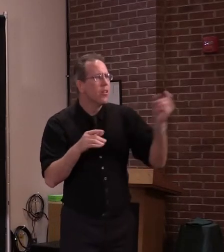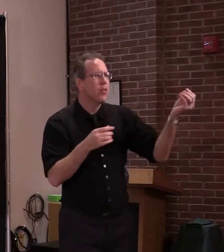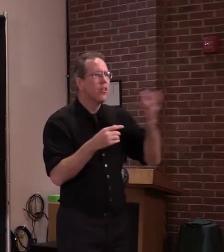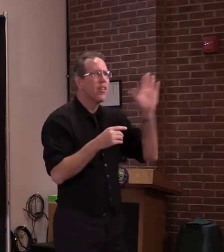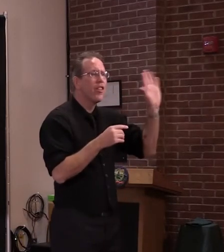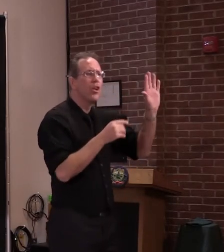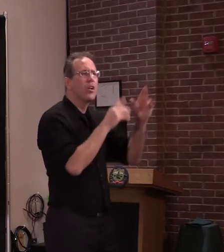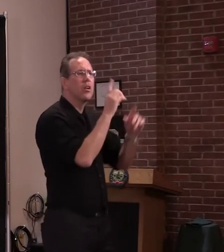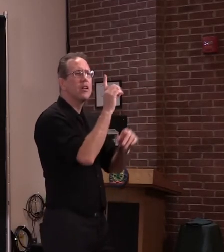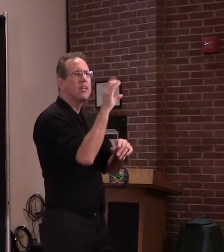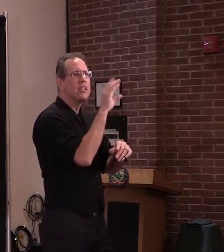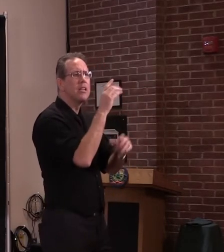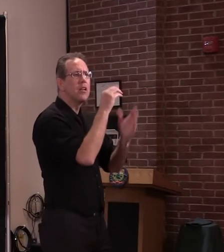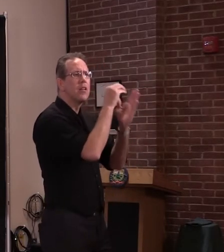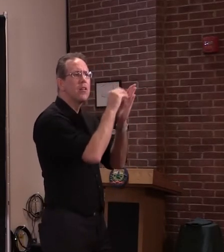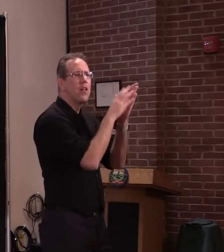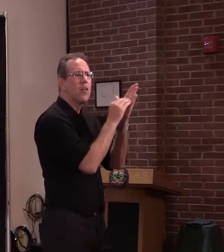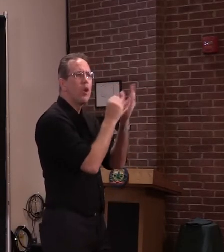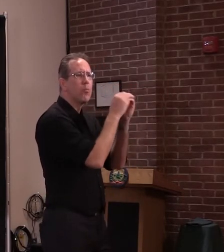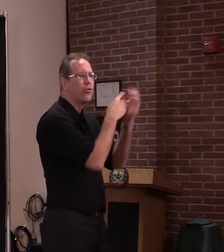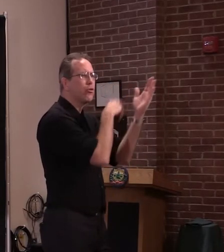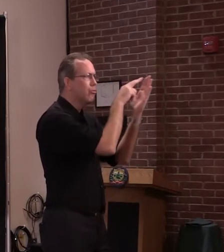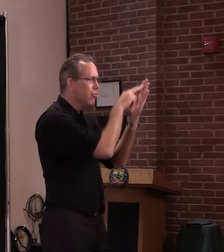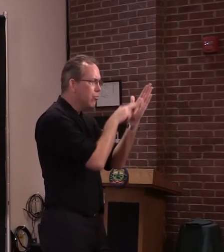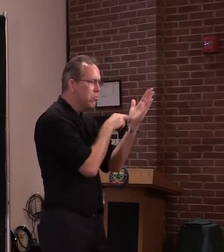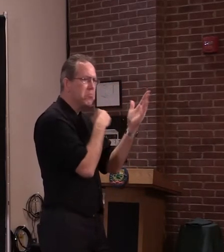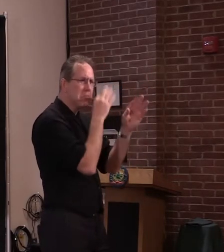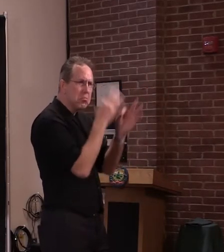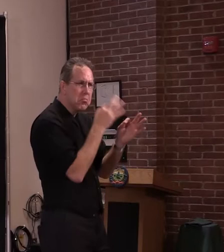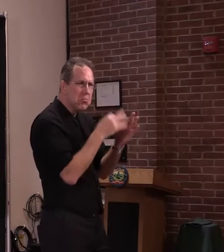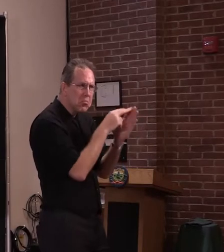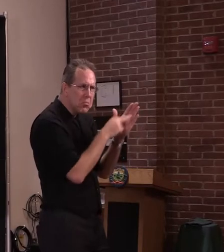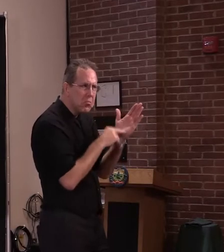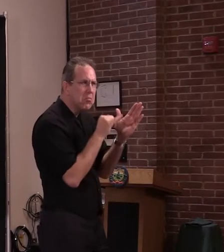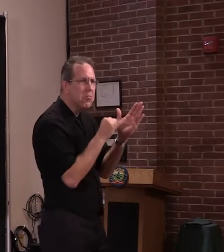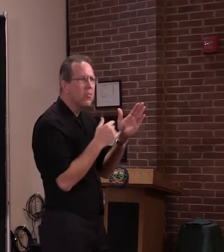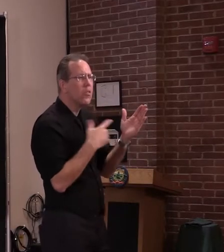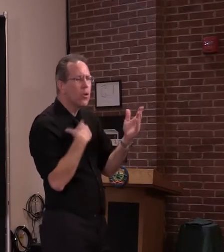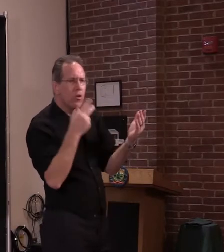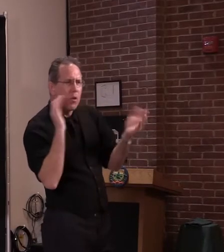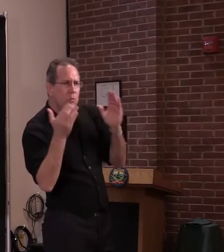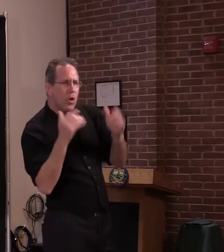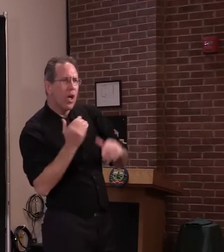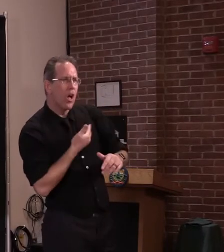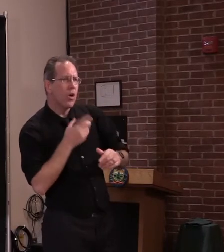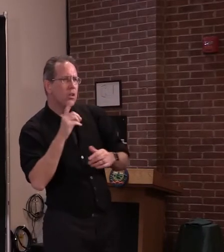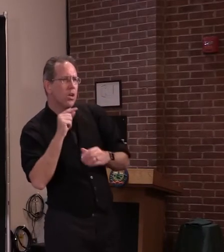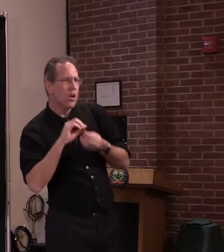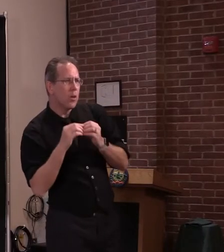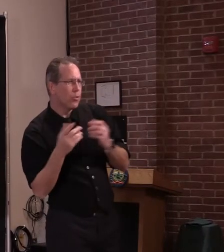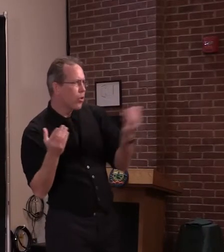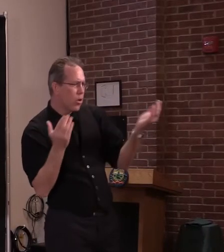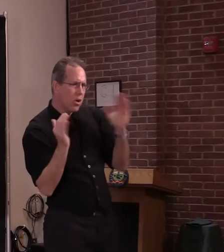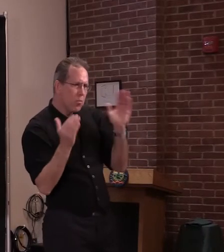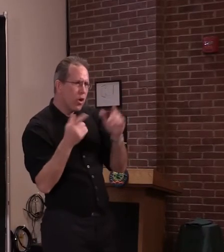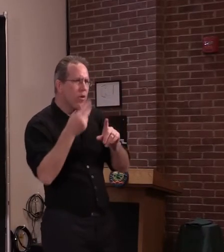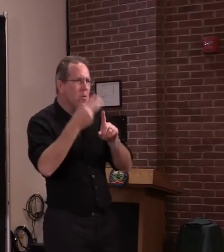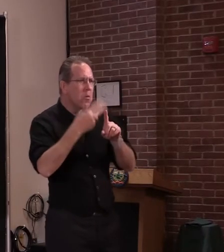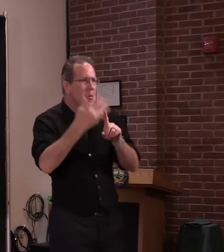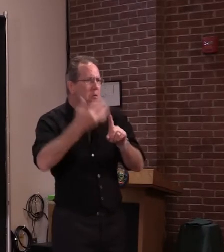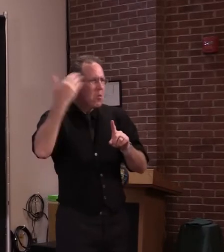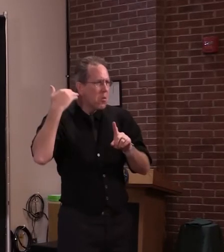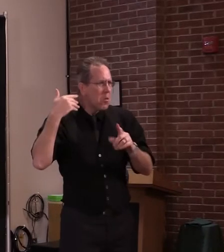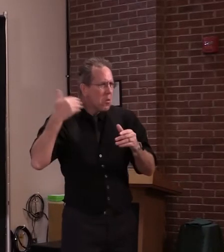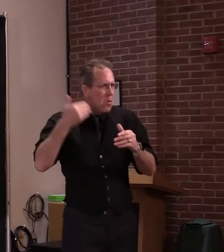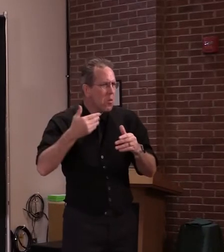in the context of the Delta surge to see, again, is contact tracing effective and timely? And is it the